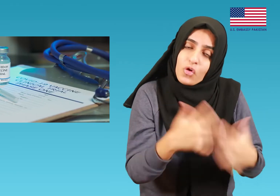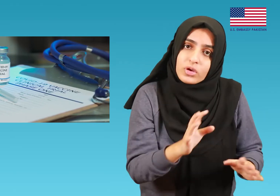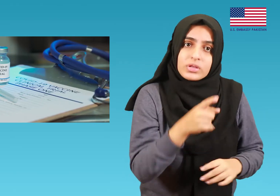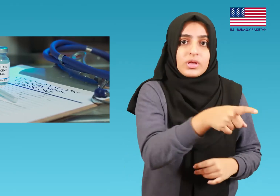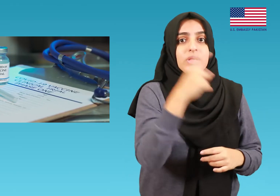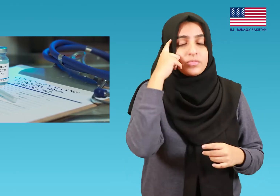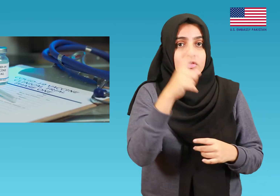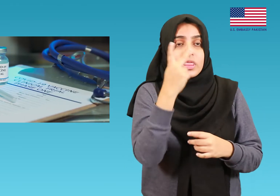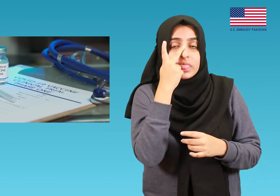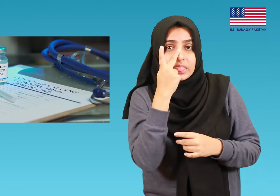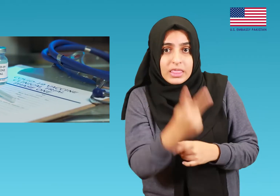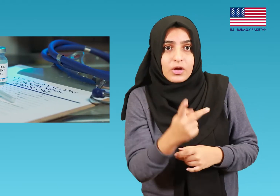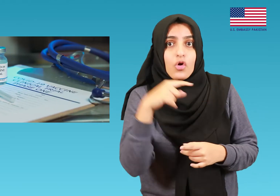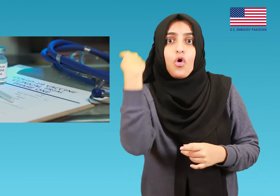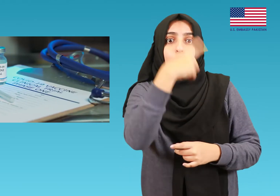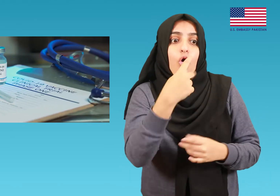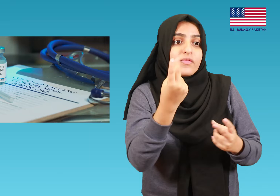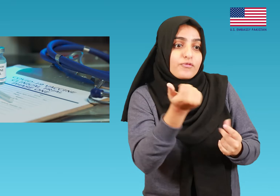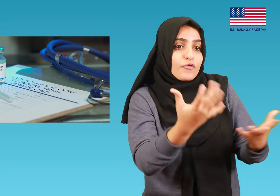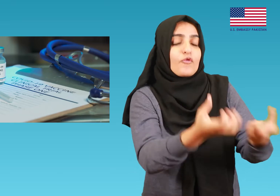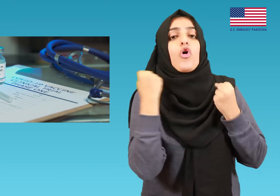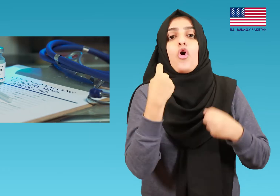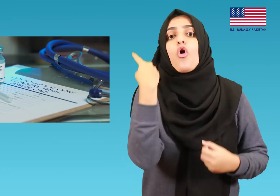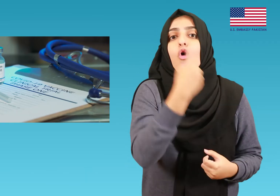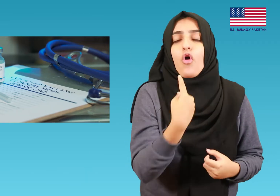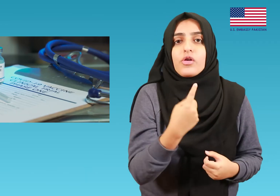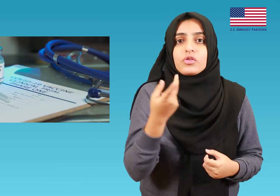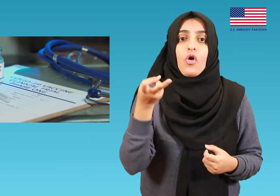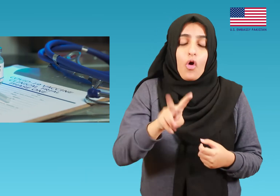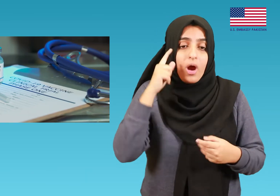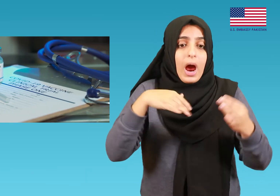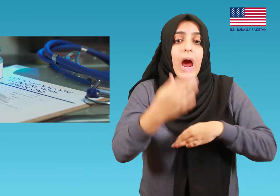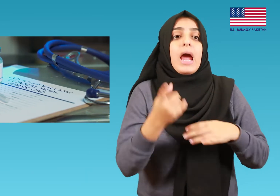it remains to be seen who can actually receive one and when they can do so.